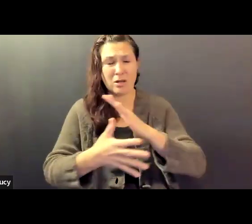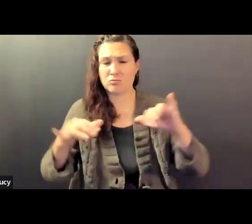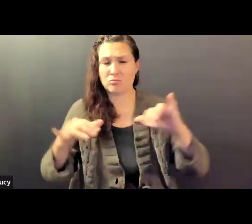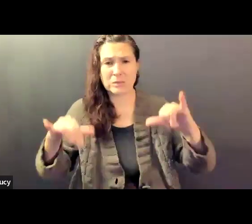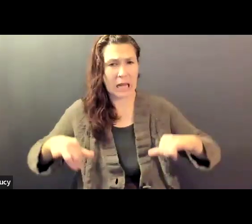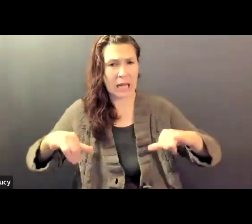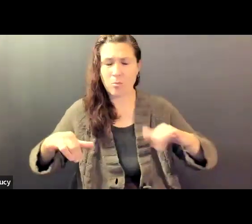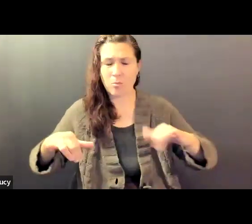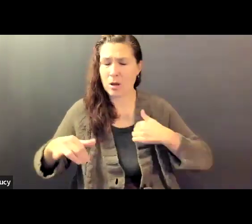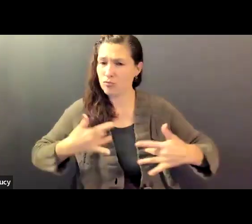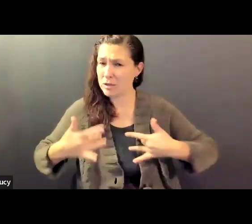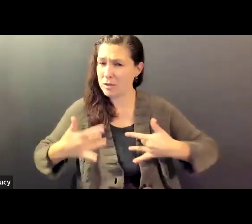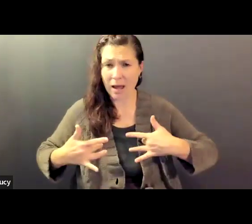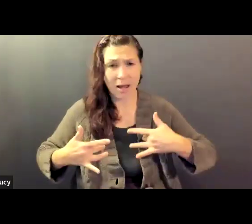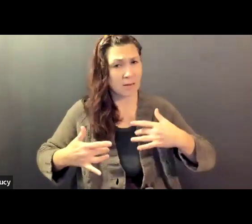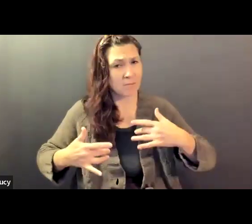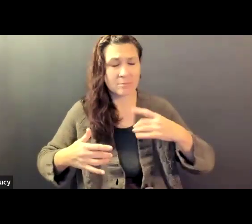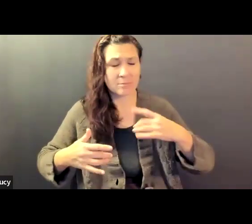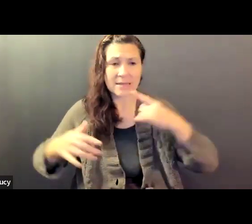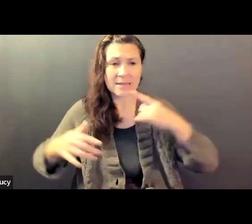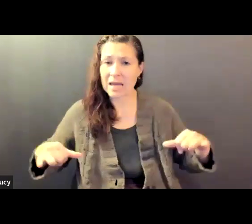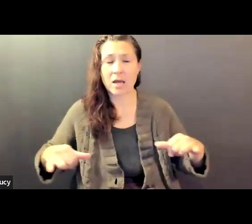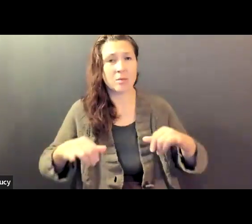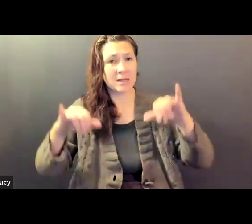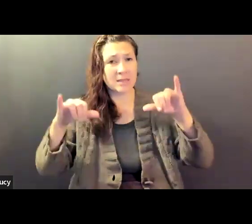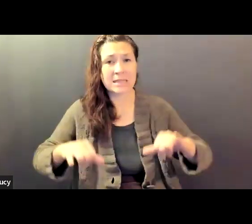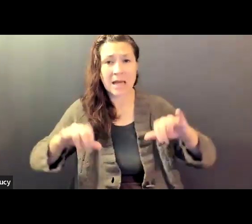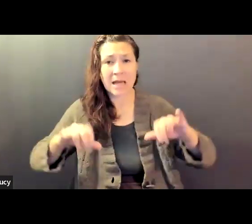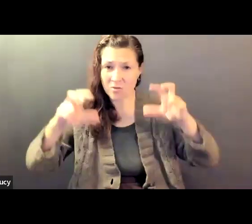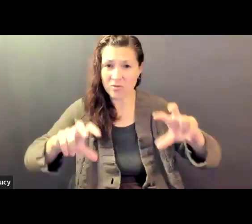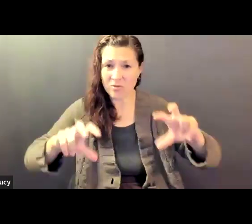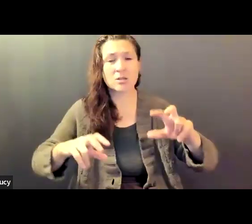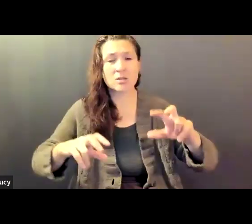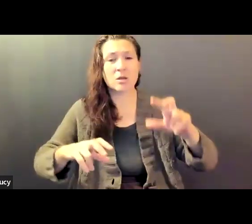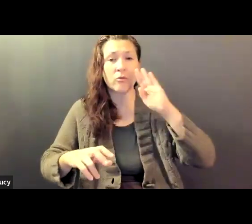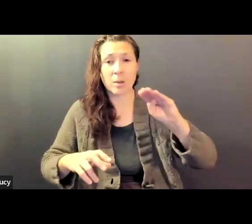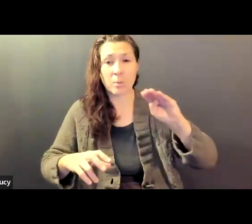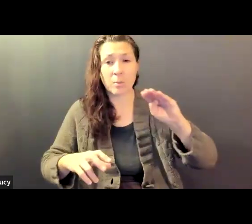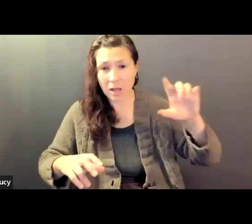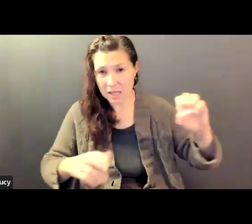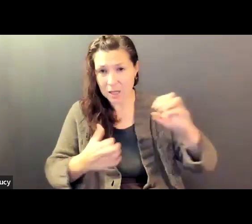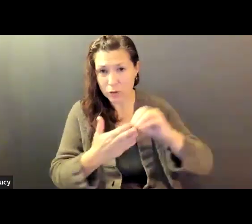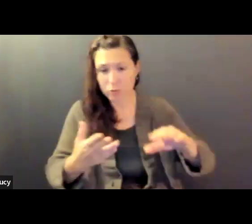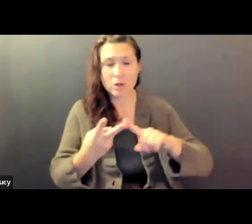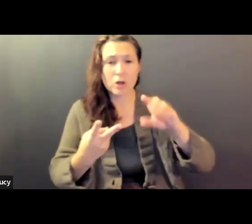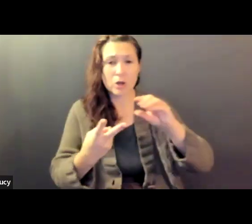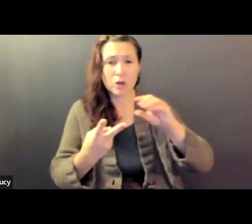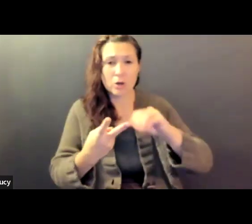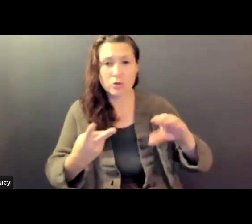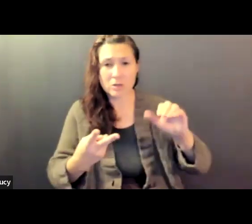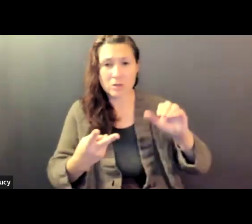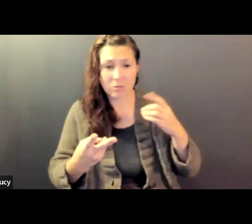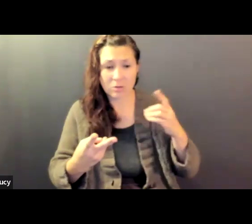focused on these same investments in multilingual learners, in students with disabilities, and inclusive